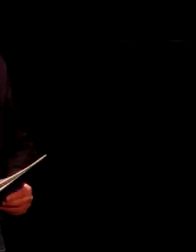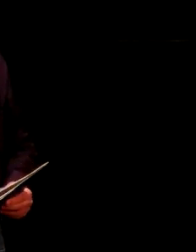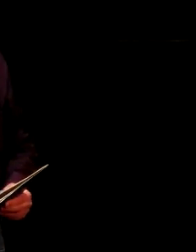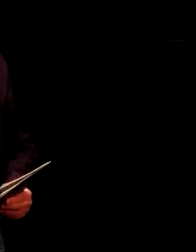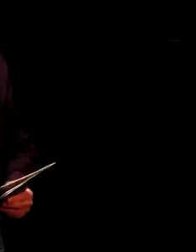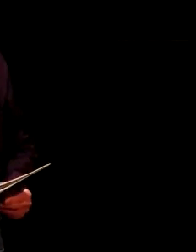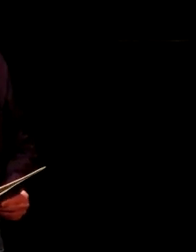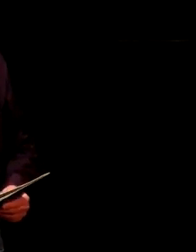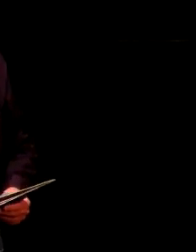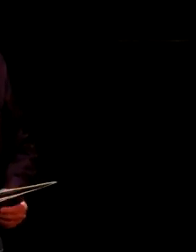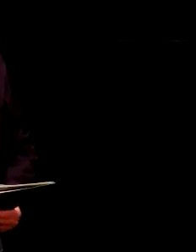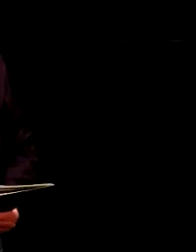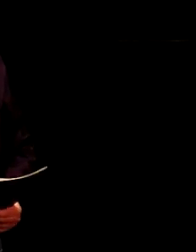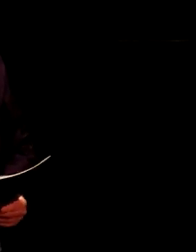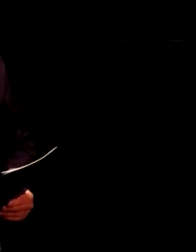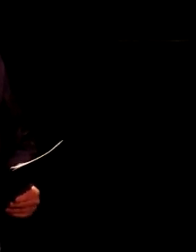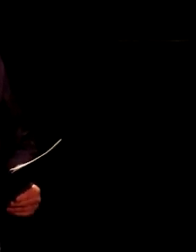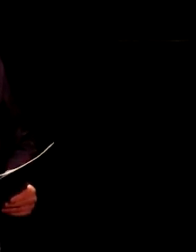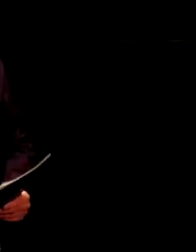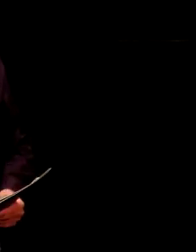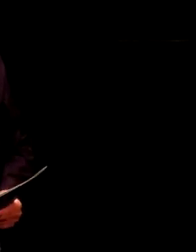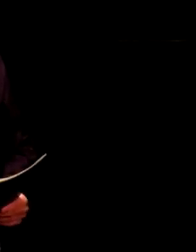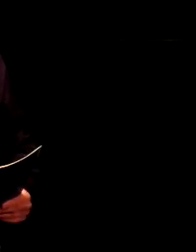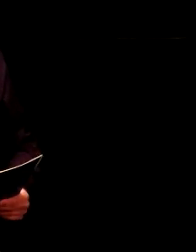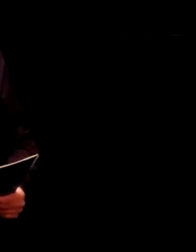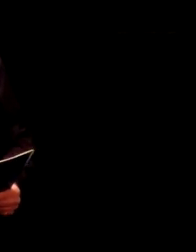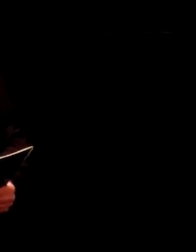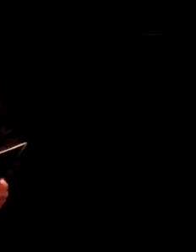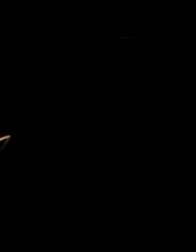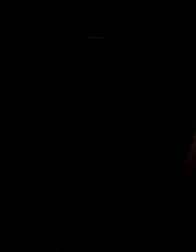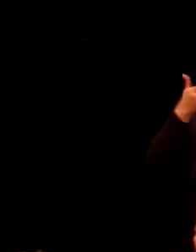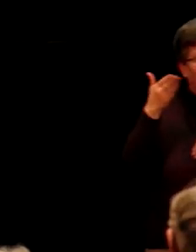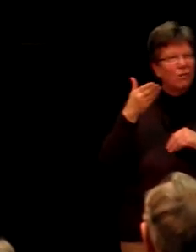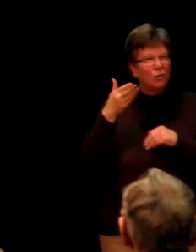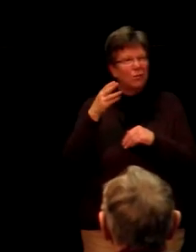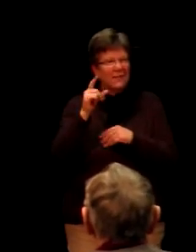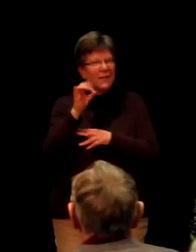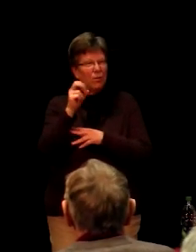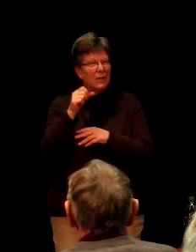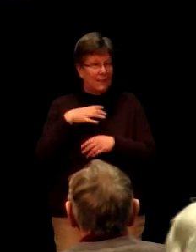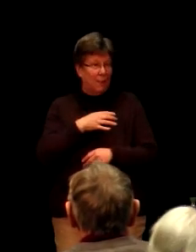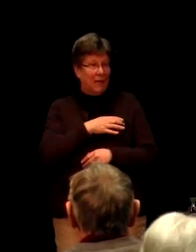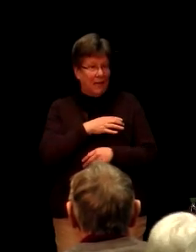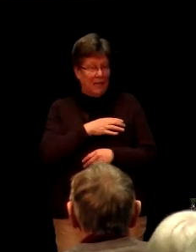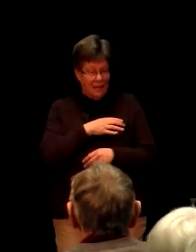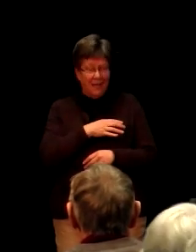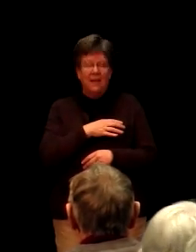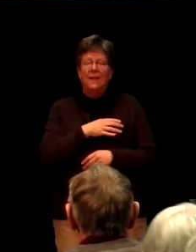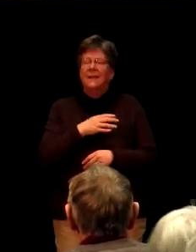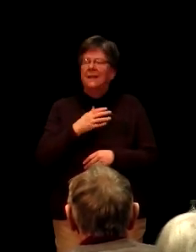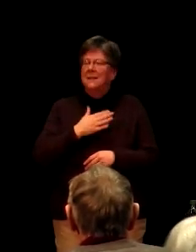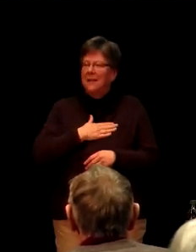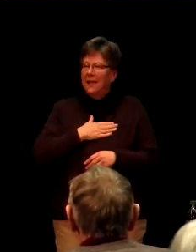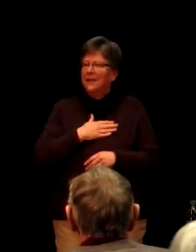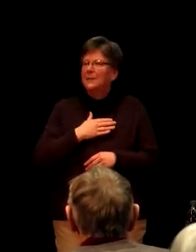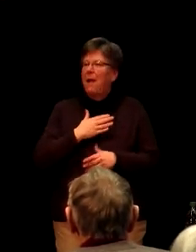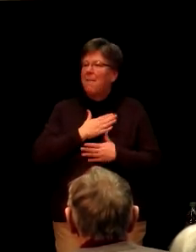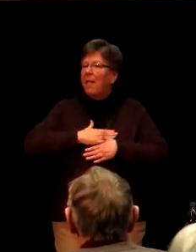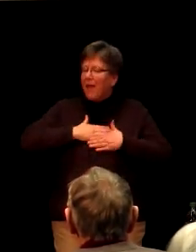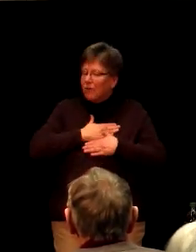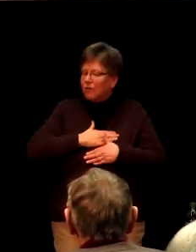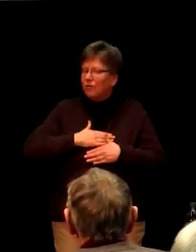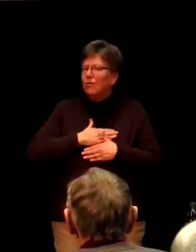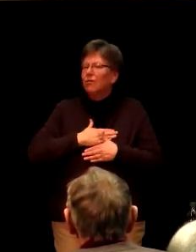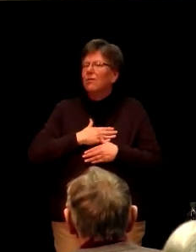Montana Alumni Association and the Community Lecture Series Committee, it is my